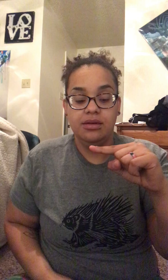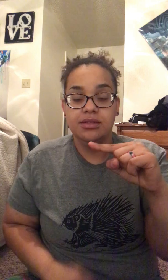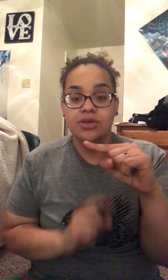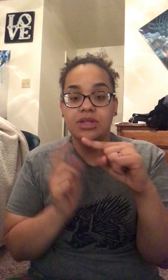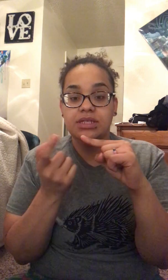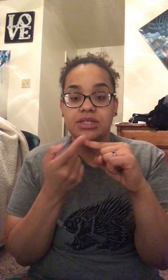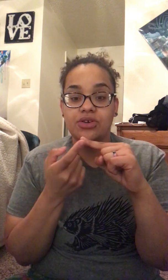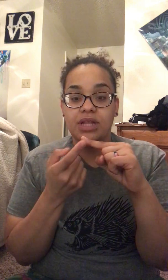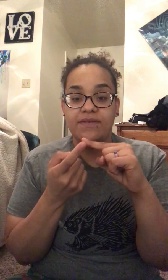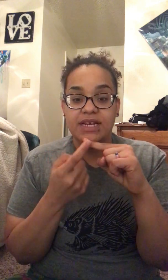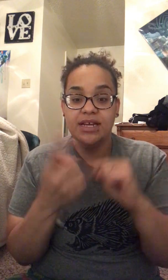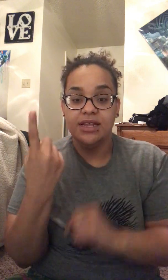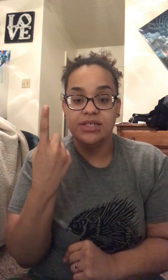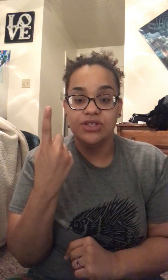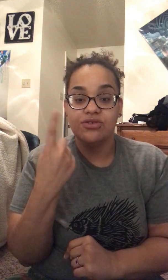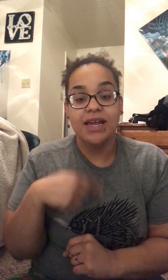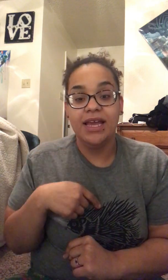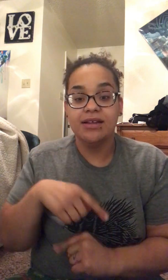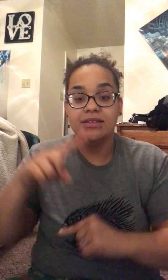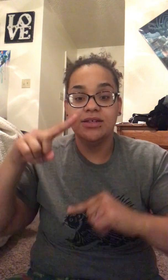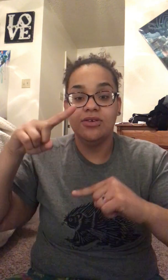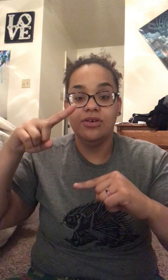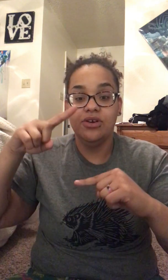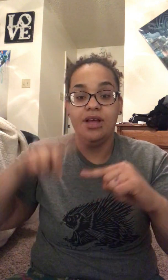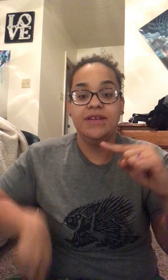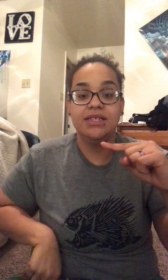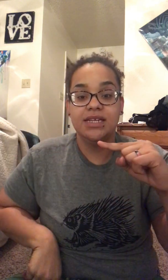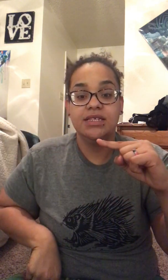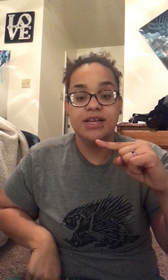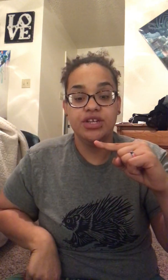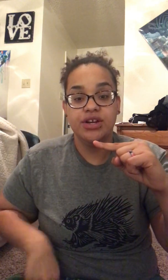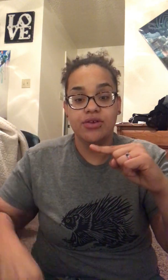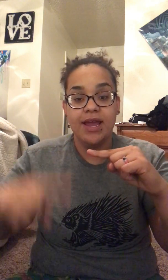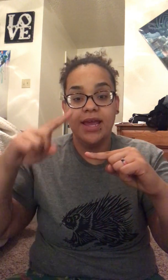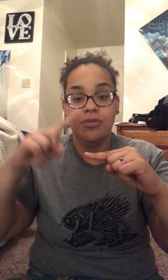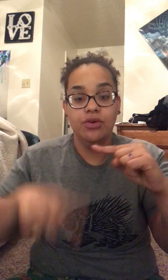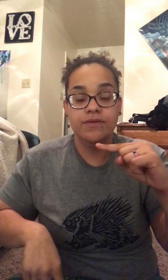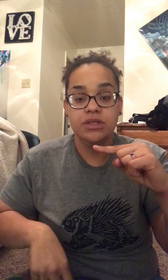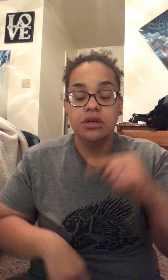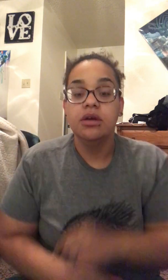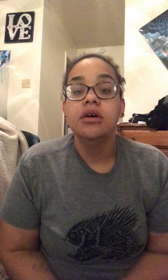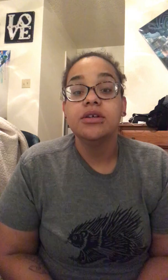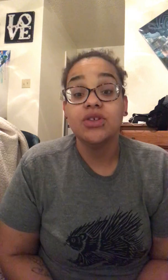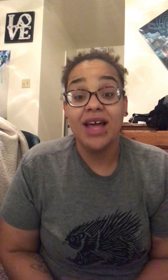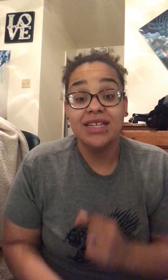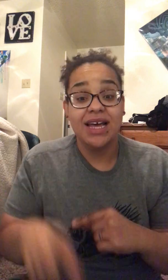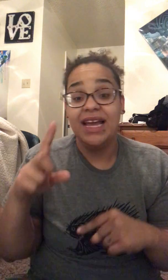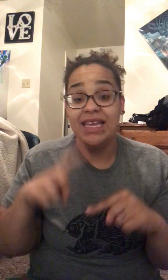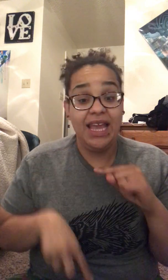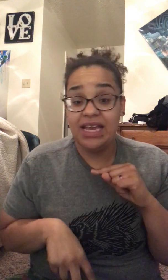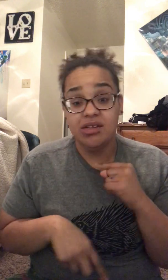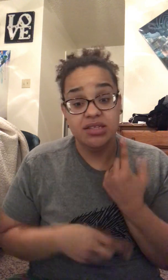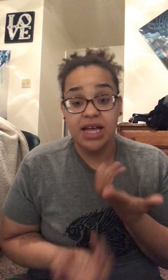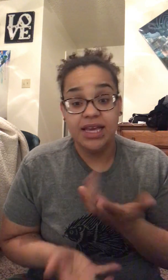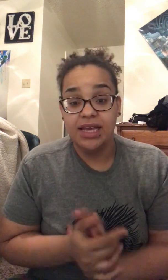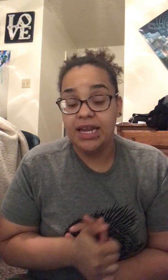So this is your left hand, this is your right hand. So your left hand stays stationary, your right hand moves. So that's I can't, like